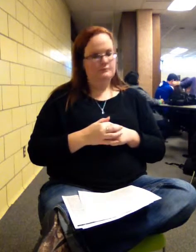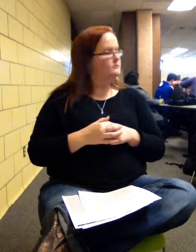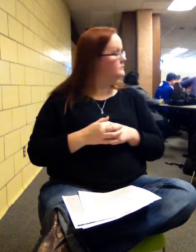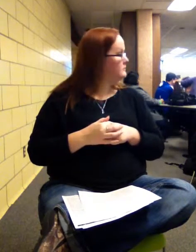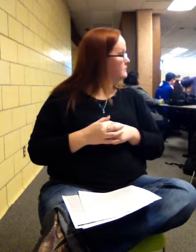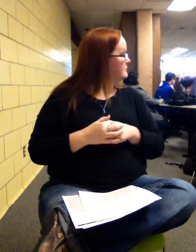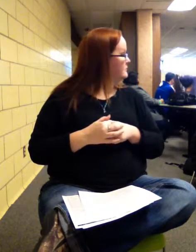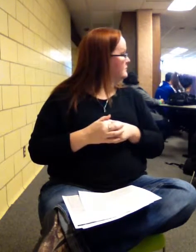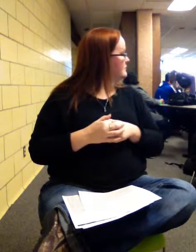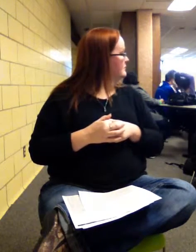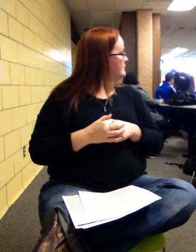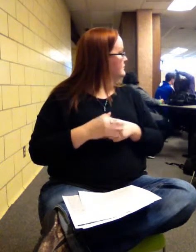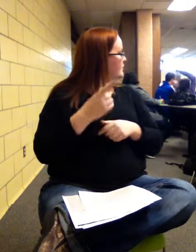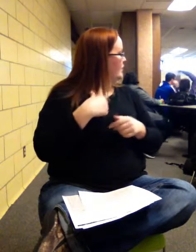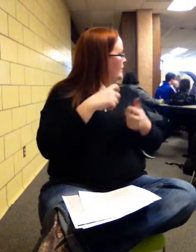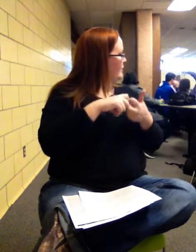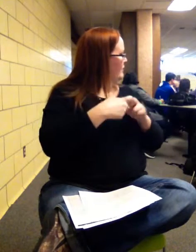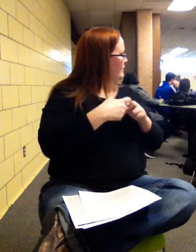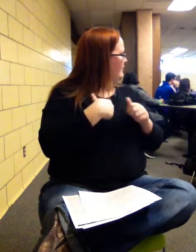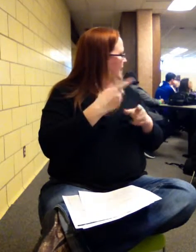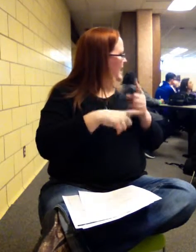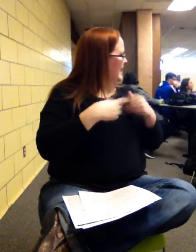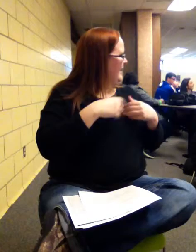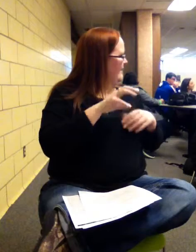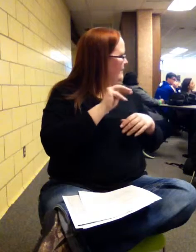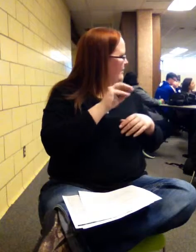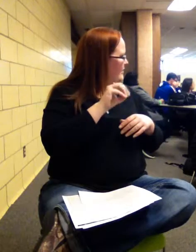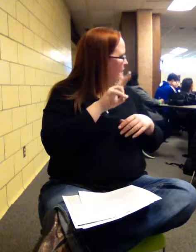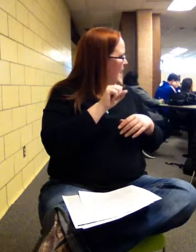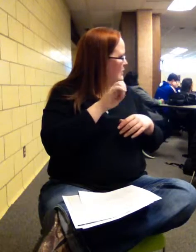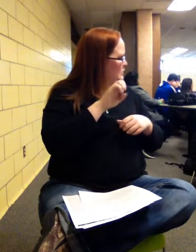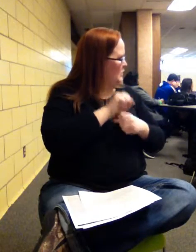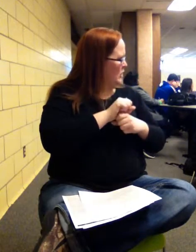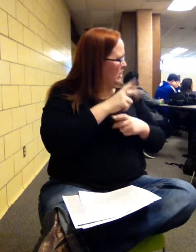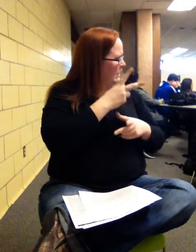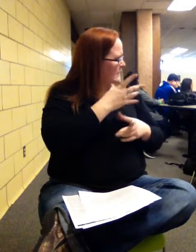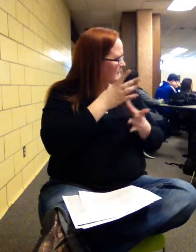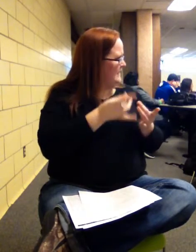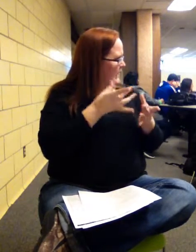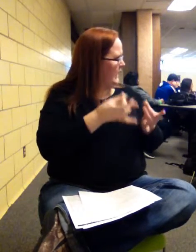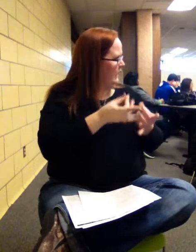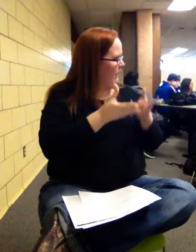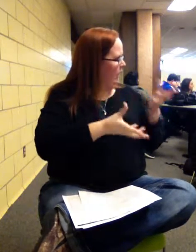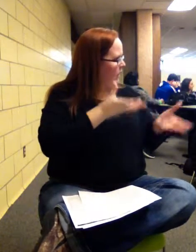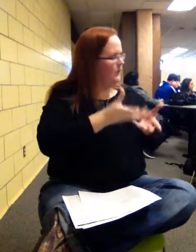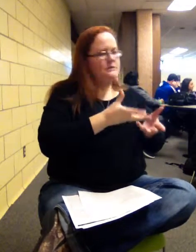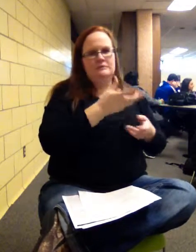Yeah, I can't get the mouse to work, and when I came in it was all sticky, and so I don't know what's going on. I